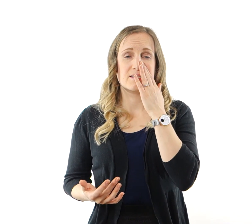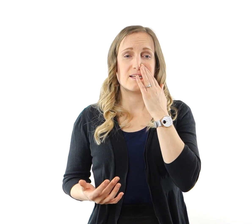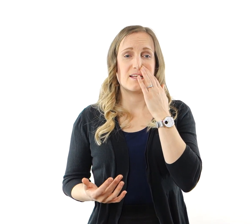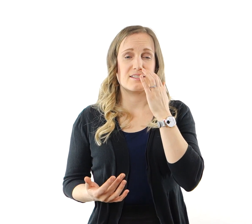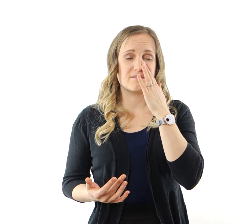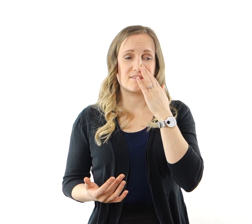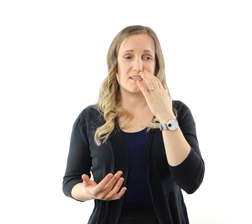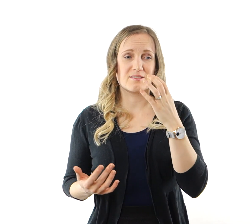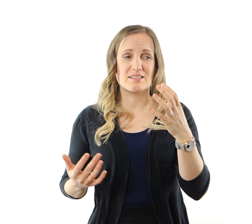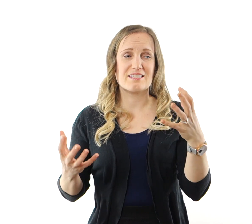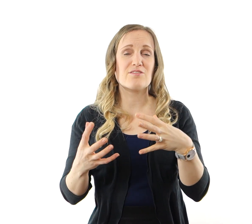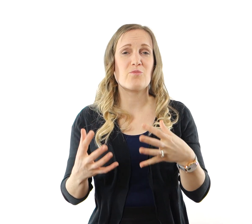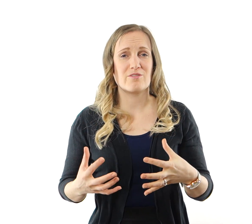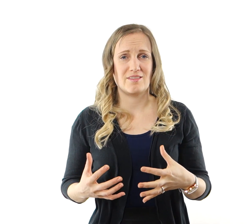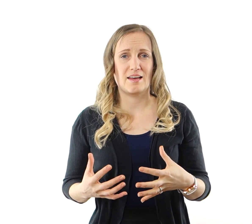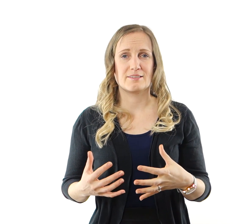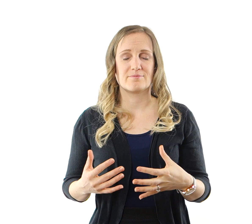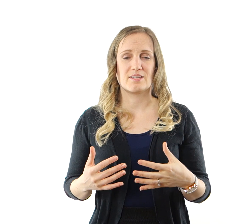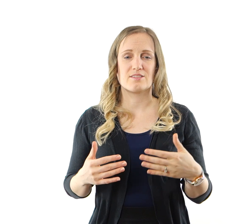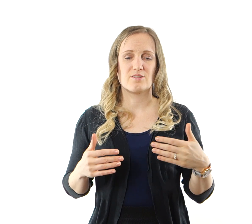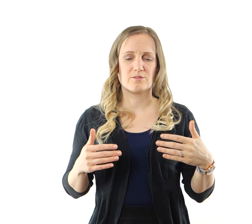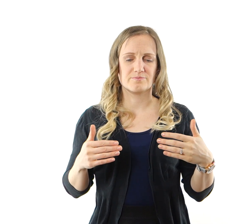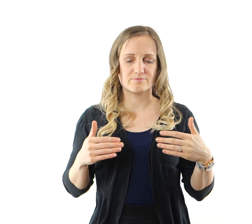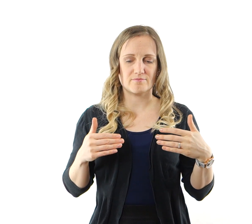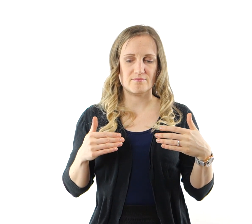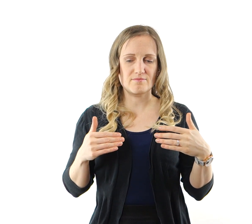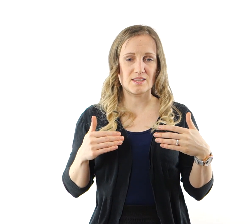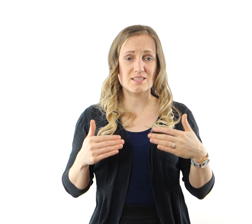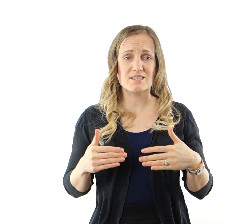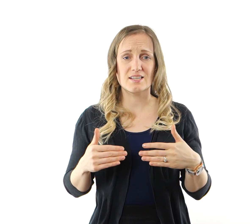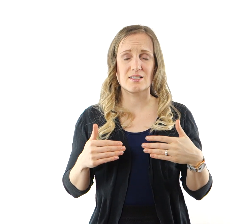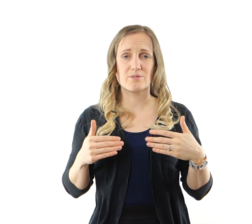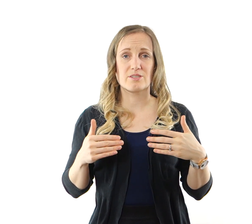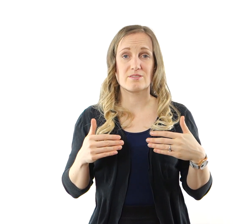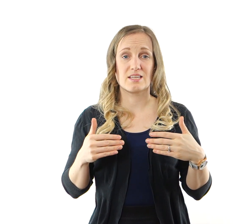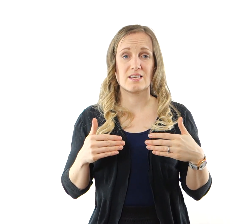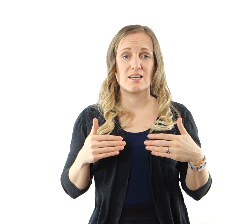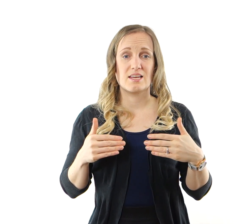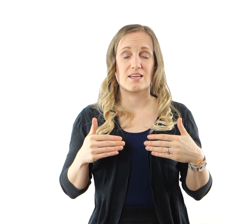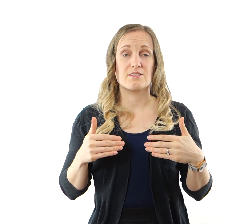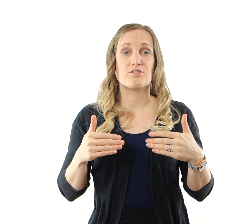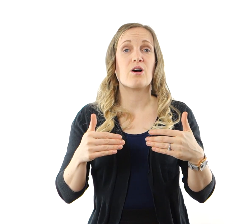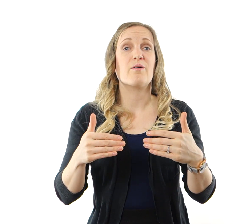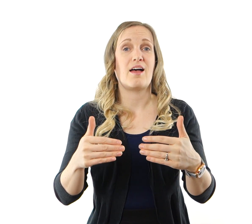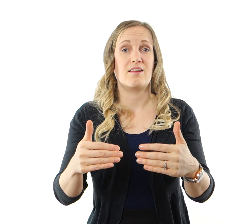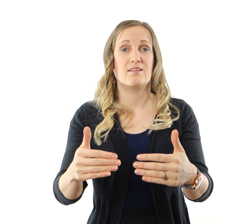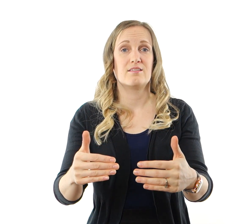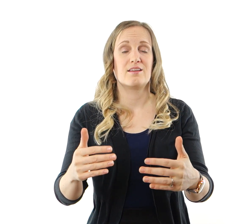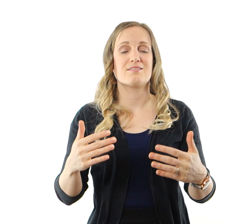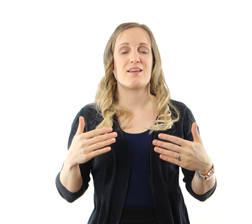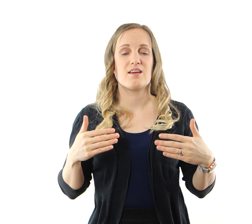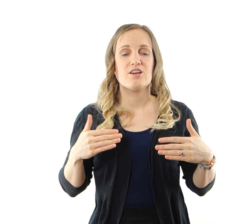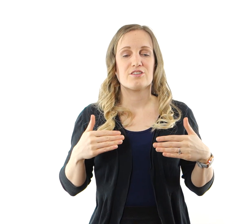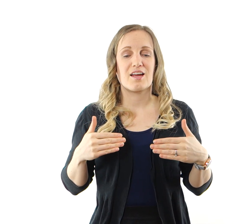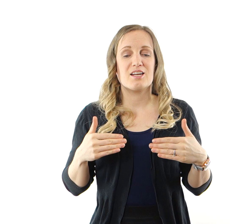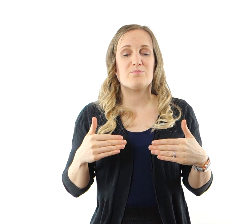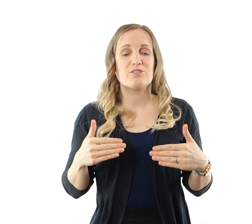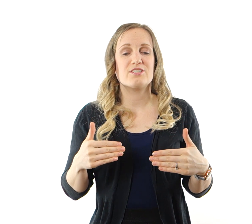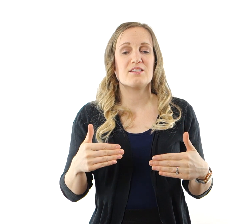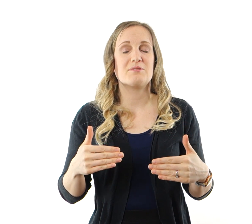And it's even more than that. And so this sign that we're using is go ahead. It's like you're kind of pushing them a